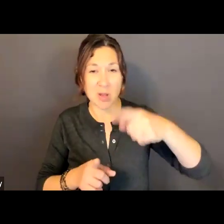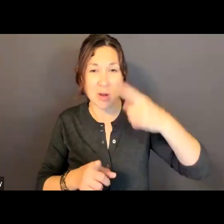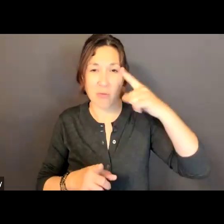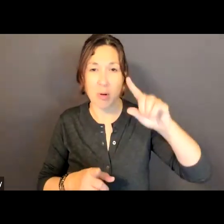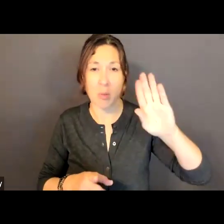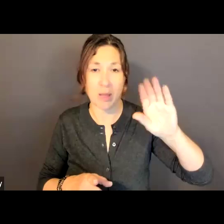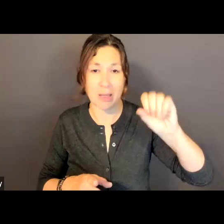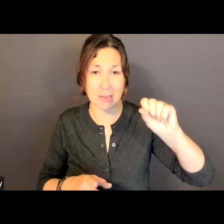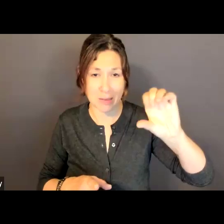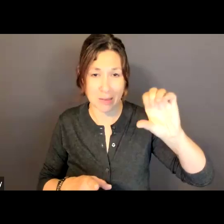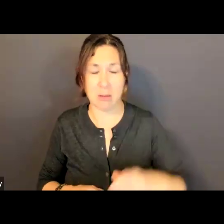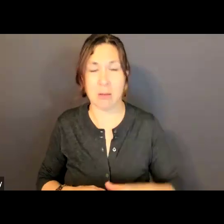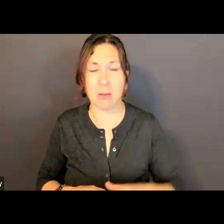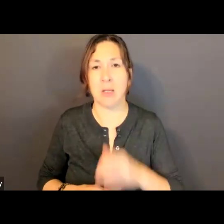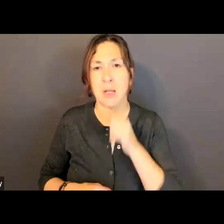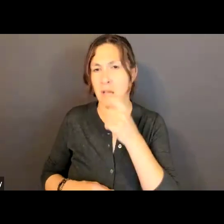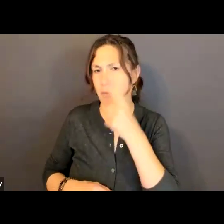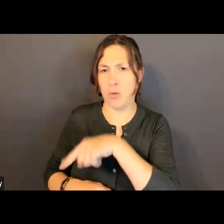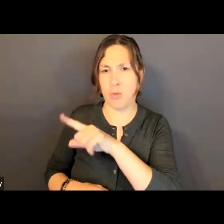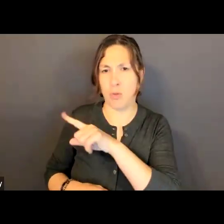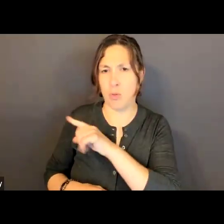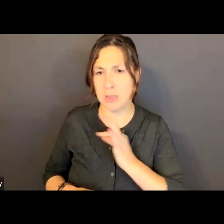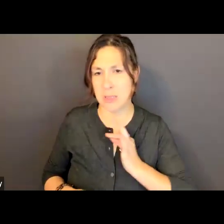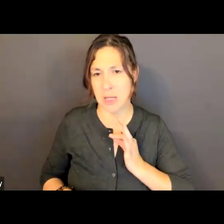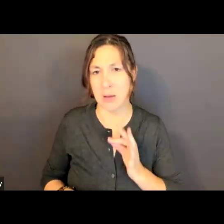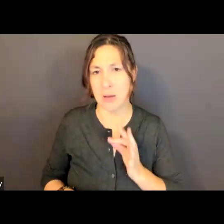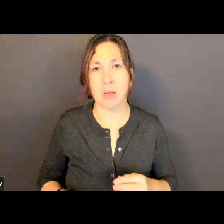fact that the inclusion